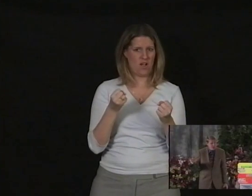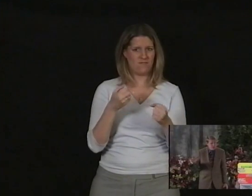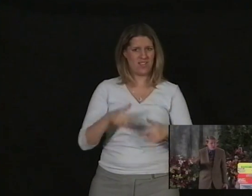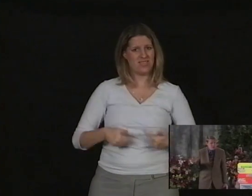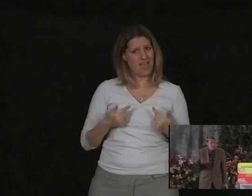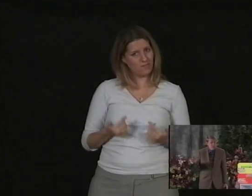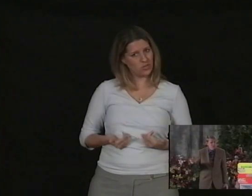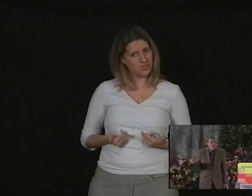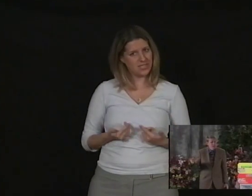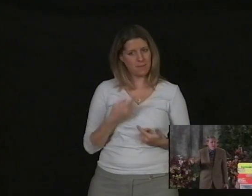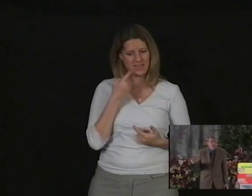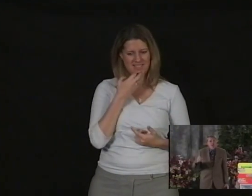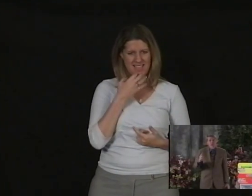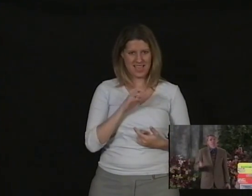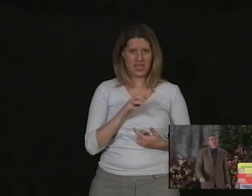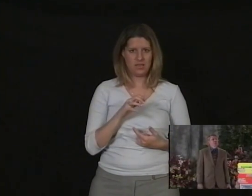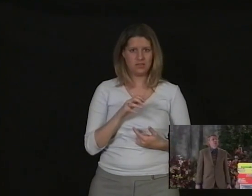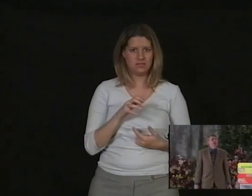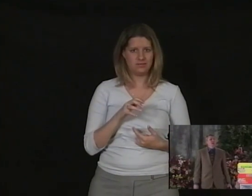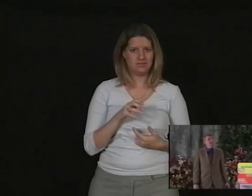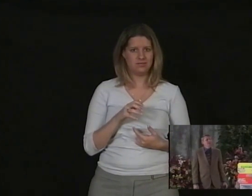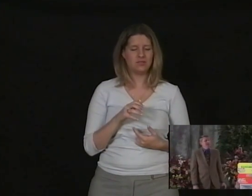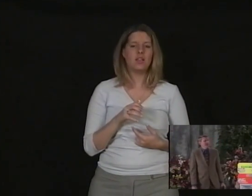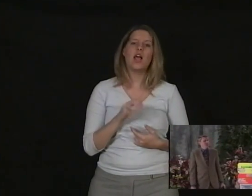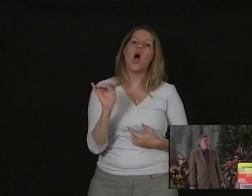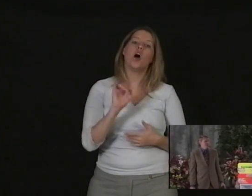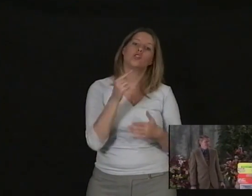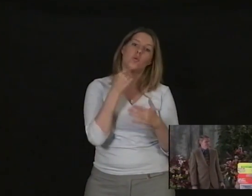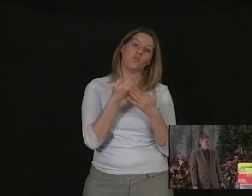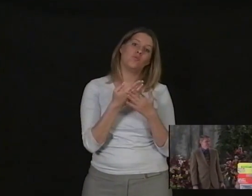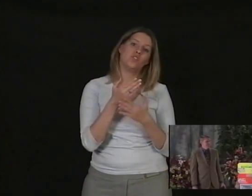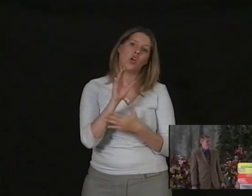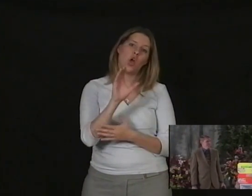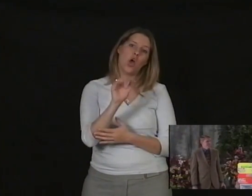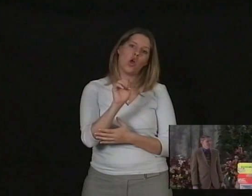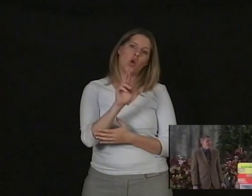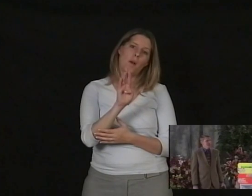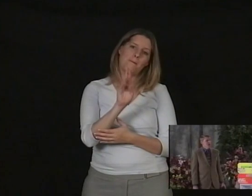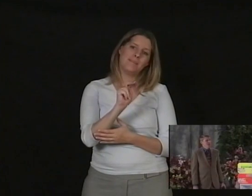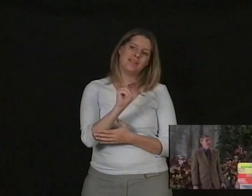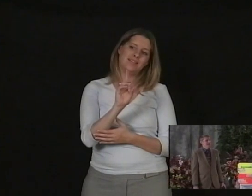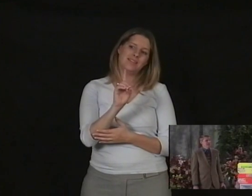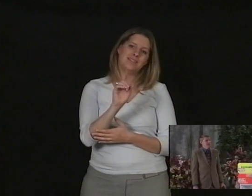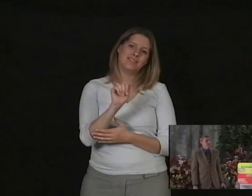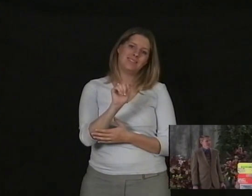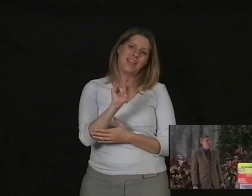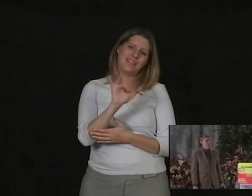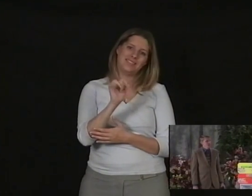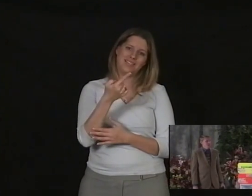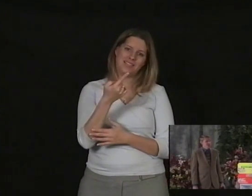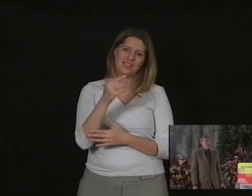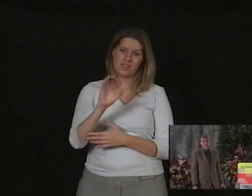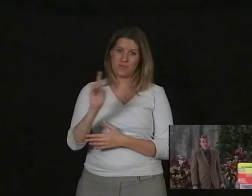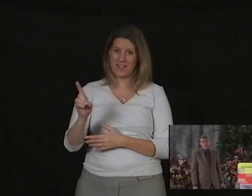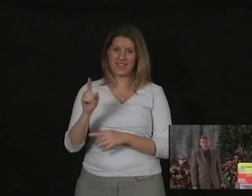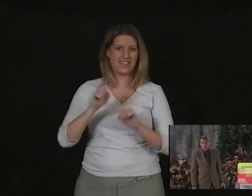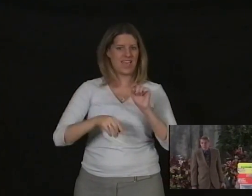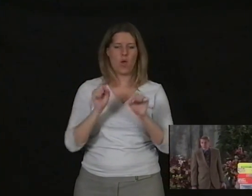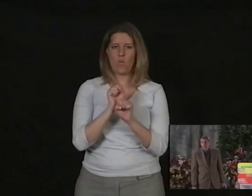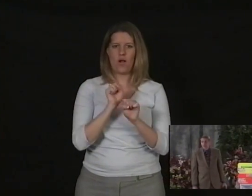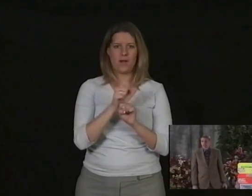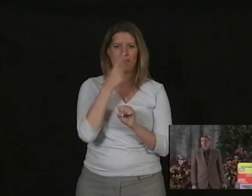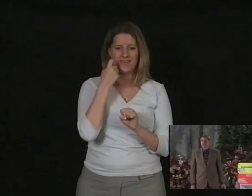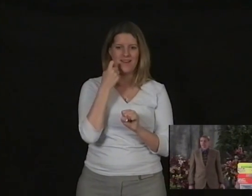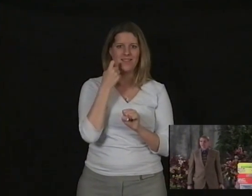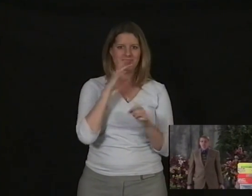among other things. It also proves carbon dating can't work. Because carbon dating is directly proportional to the magnetic